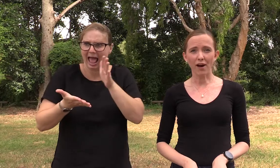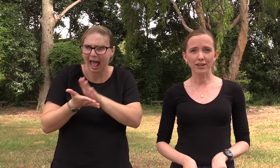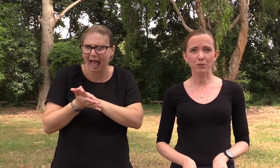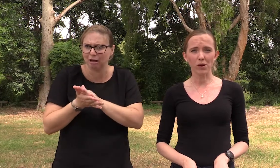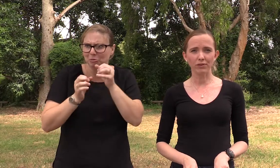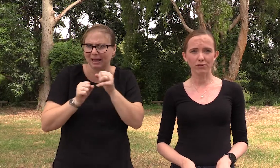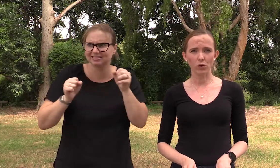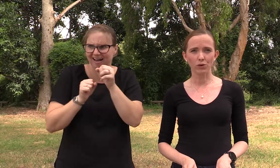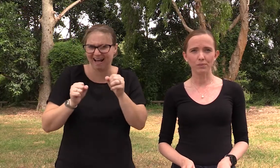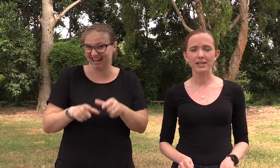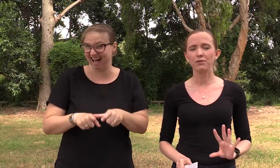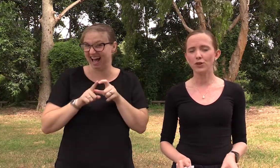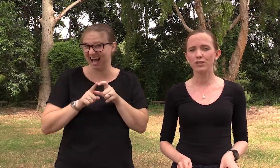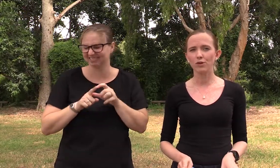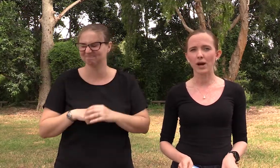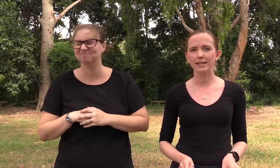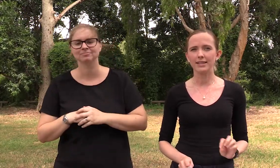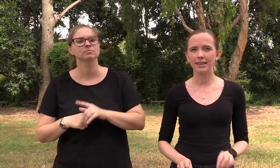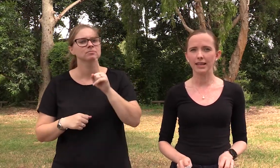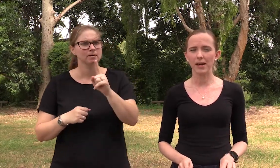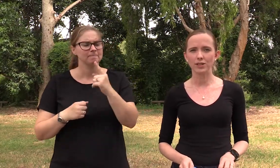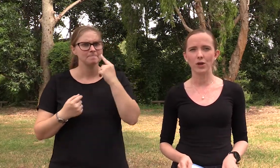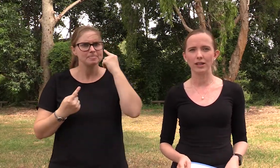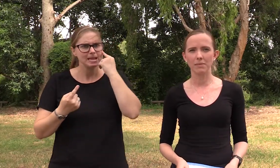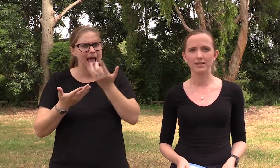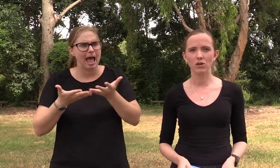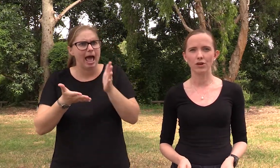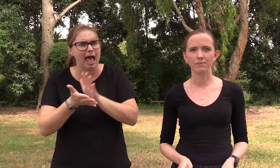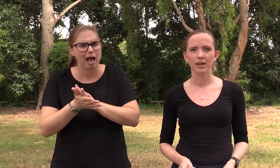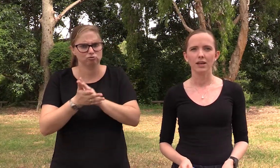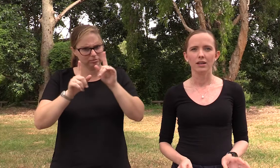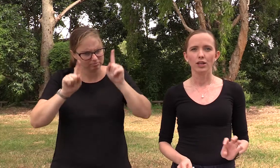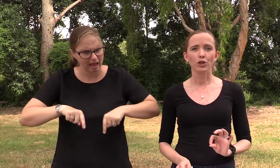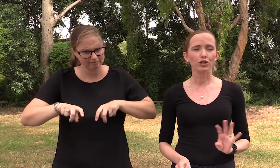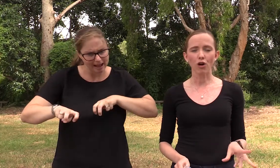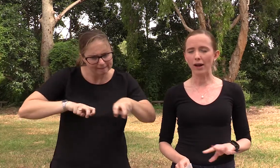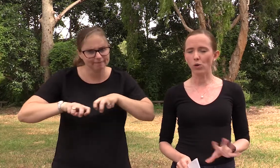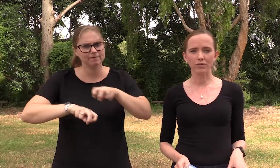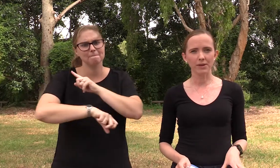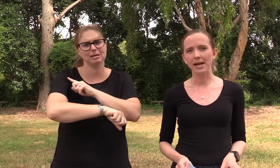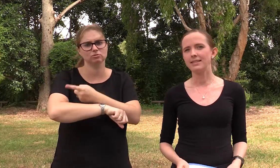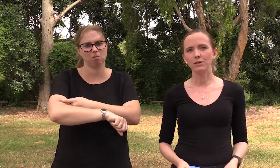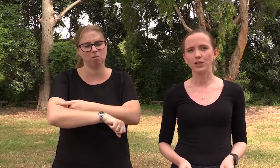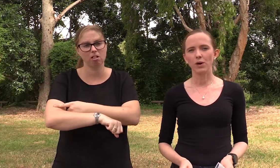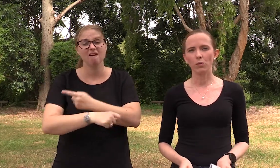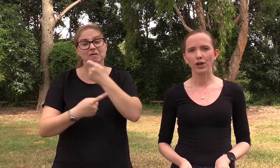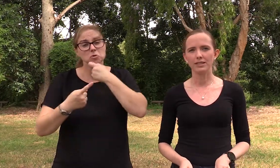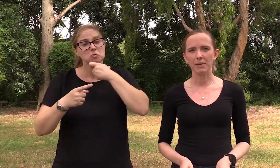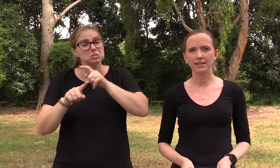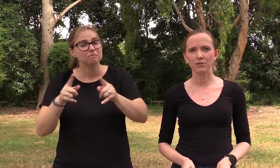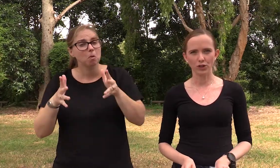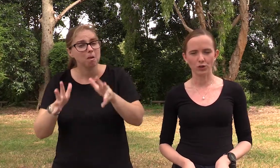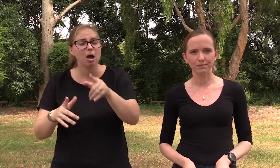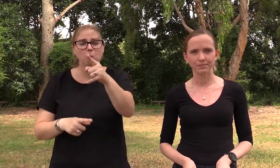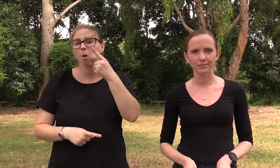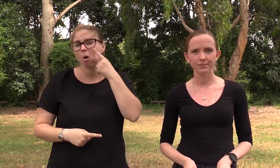To find your pelvic floor, there's a few different ways to think about turning the muscle on. You can try all of them and see which one works the